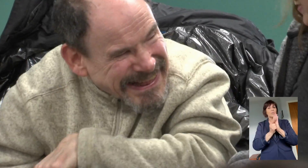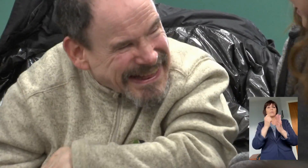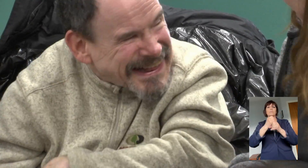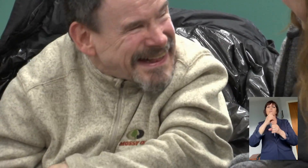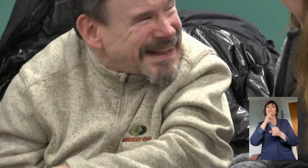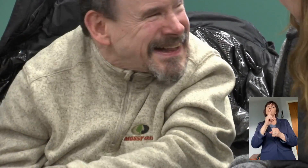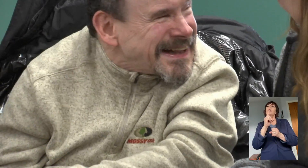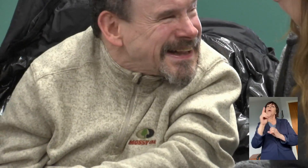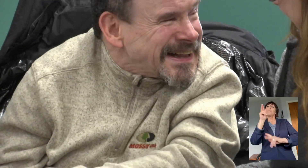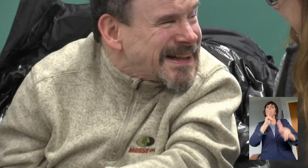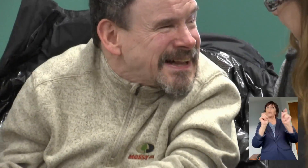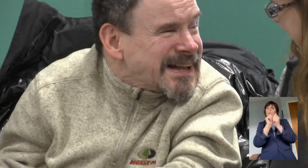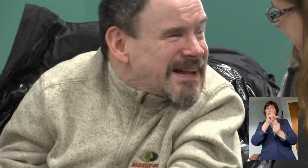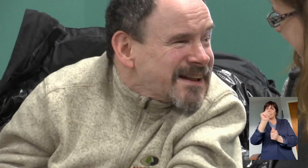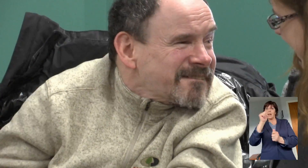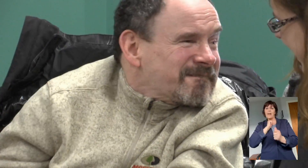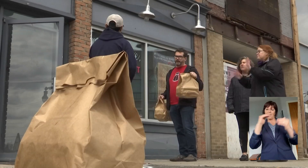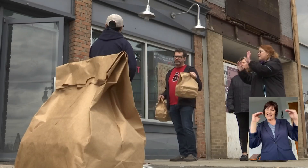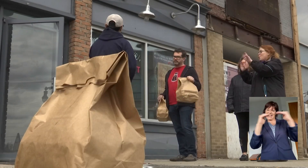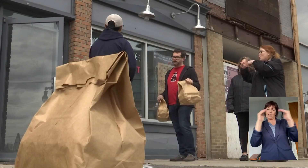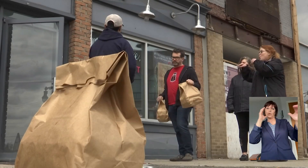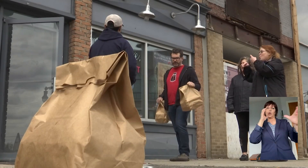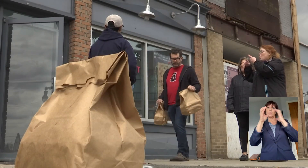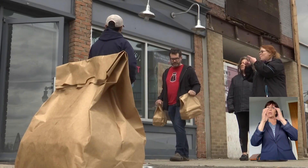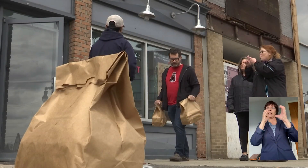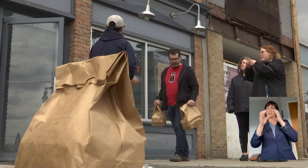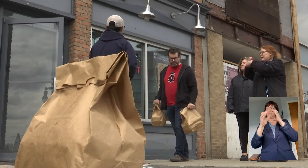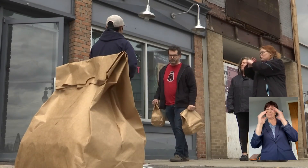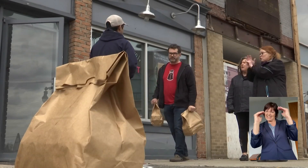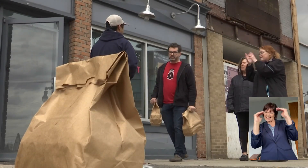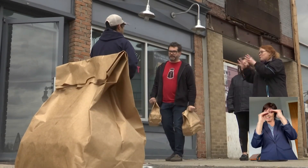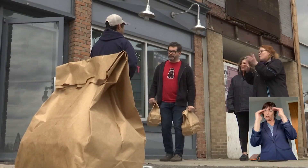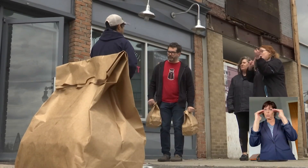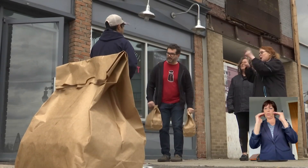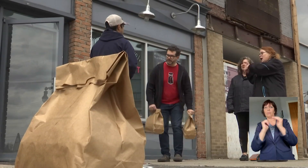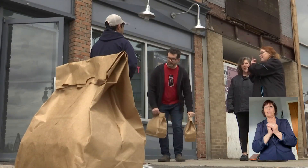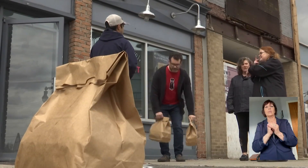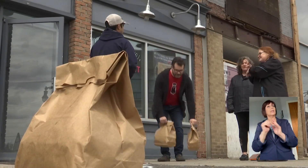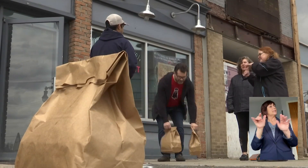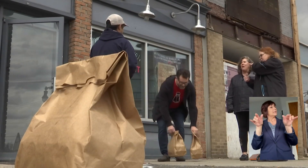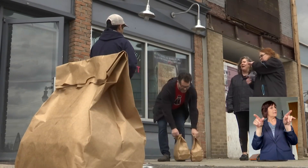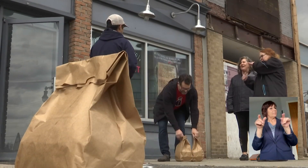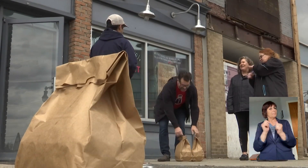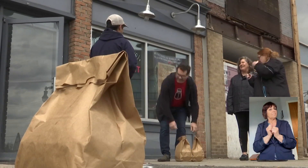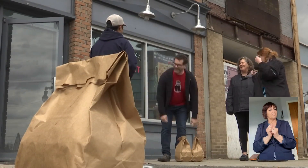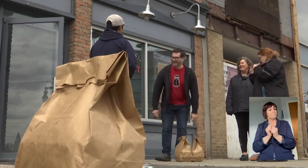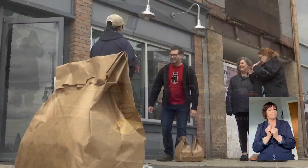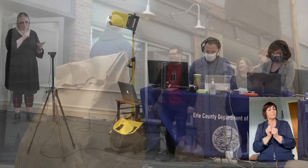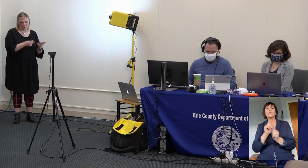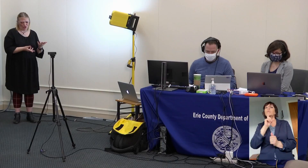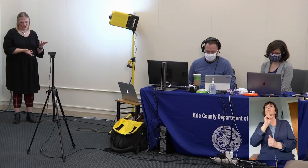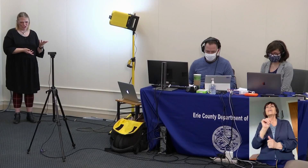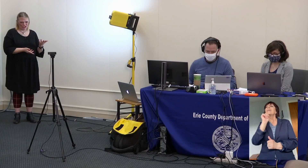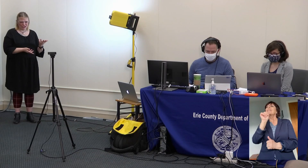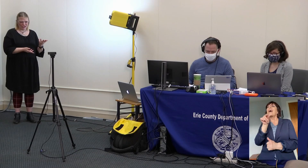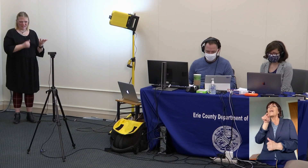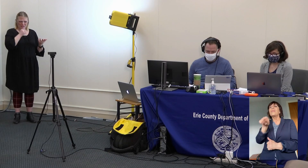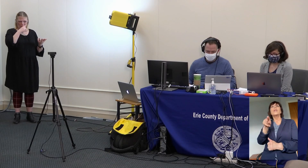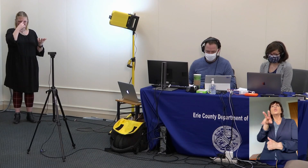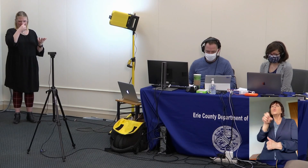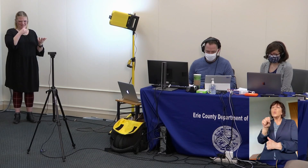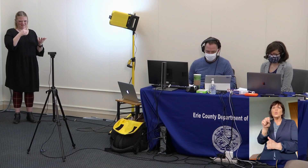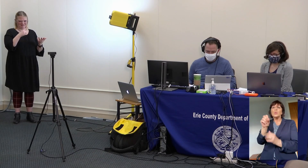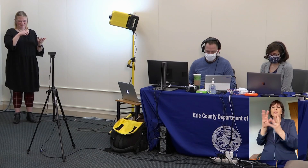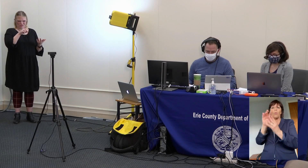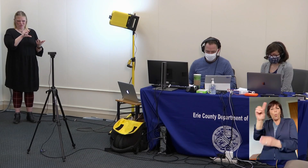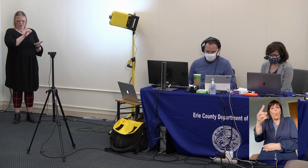communication with people with disabilities is equally effective as communication with people who don't have disabilities. Really, it's not just these press